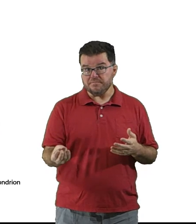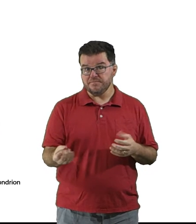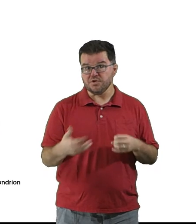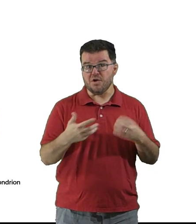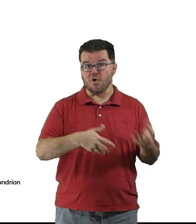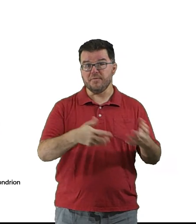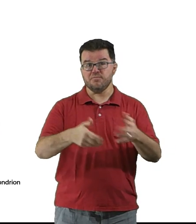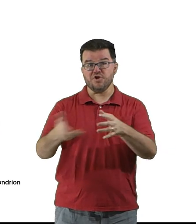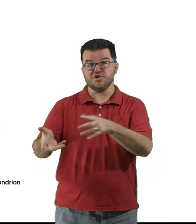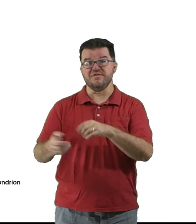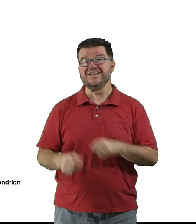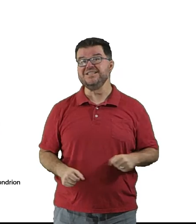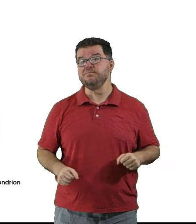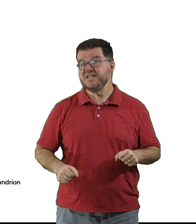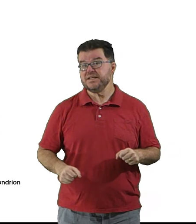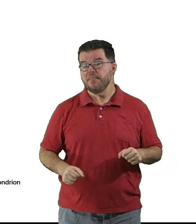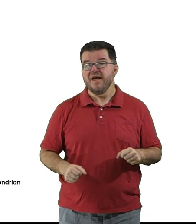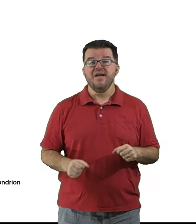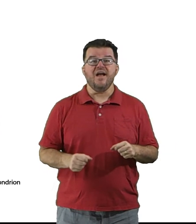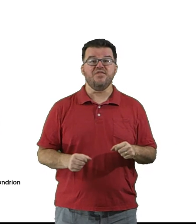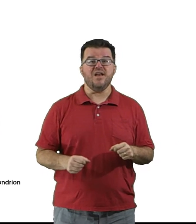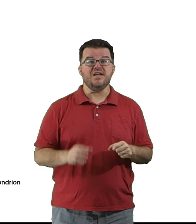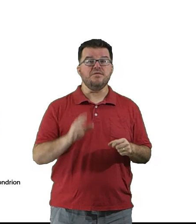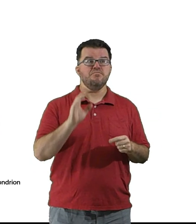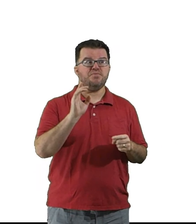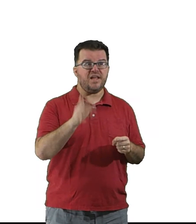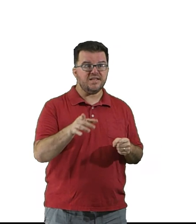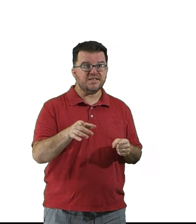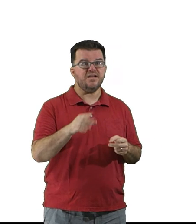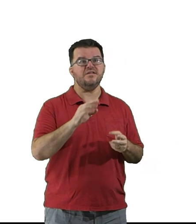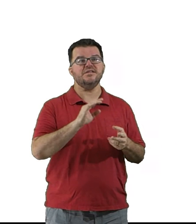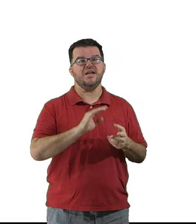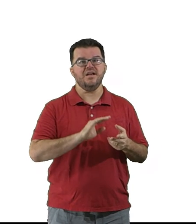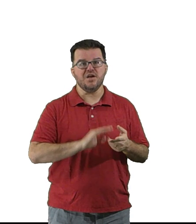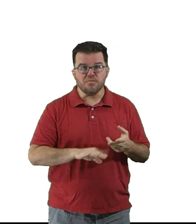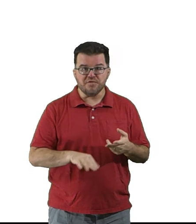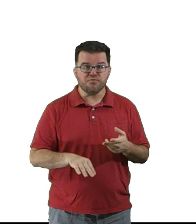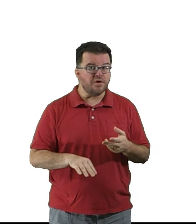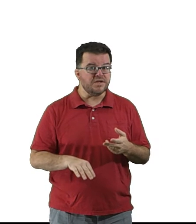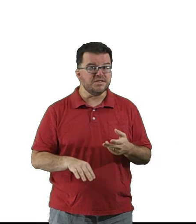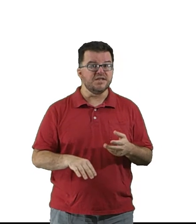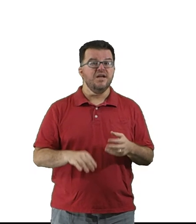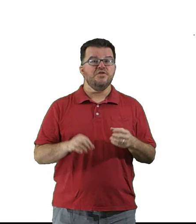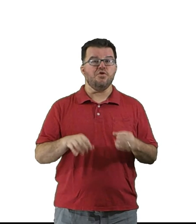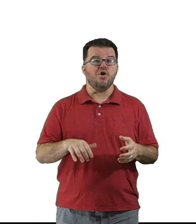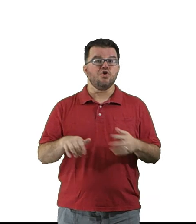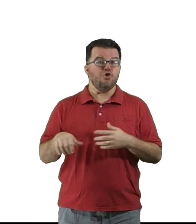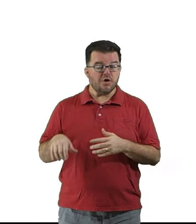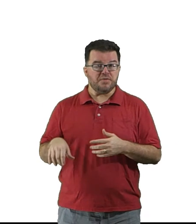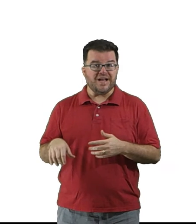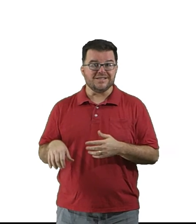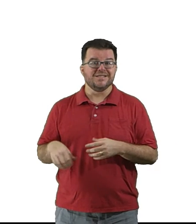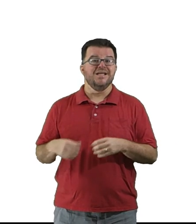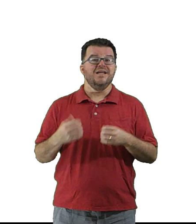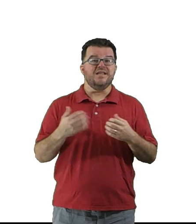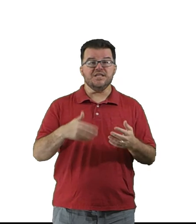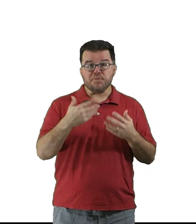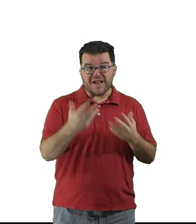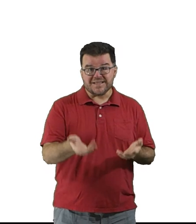so aerobic production of ATP. And then in plant cells and a number of protists, there are chloroplasts. These